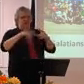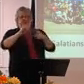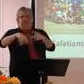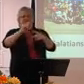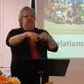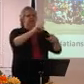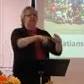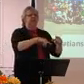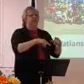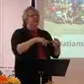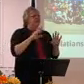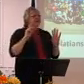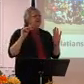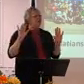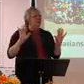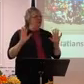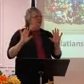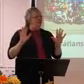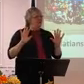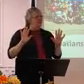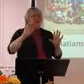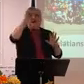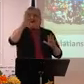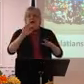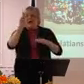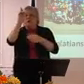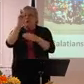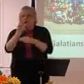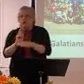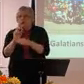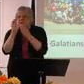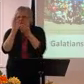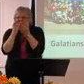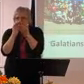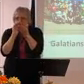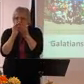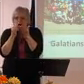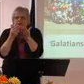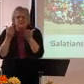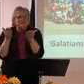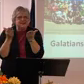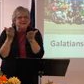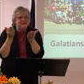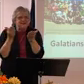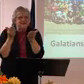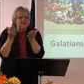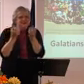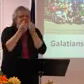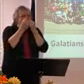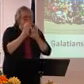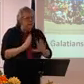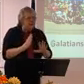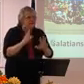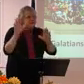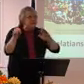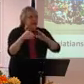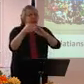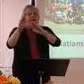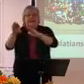it is. No, God can take even the smallest thing and bless and multiply